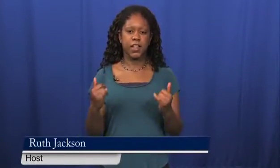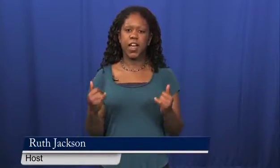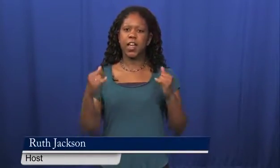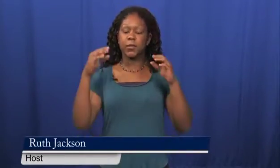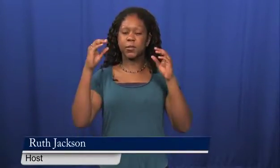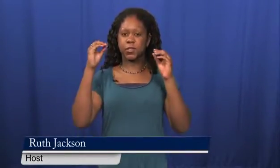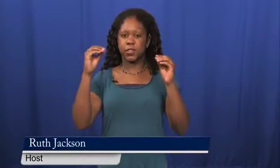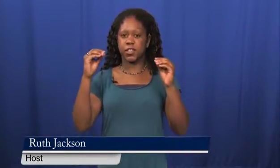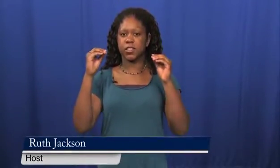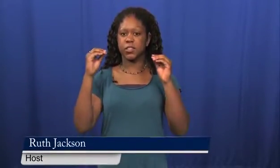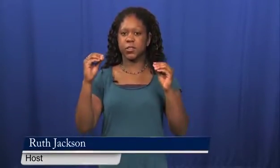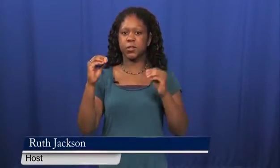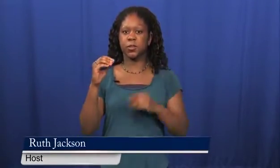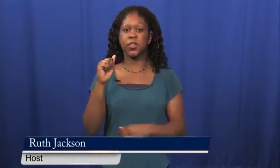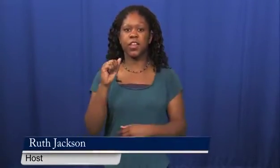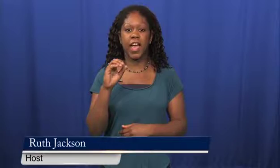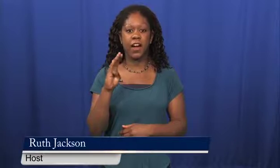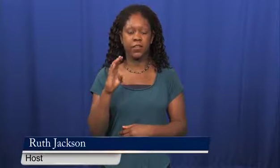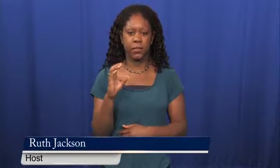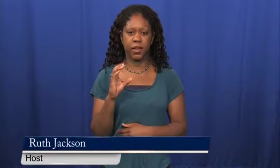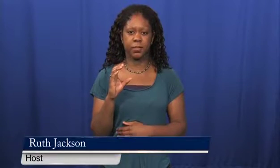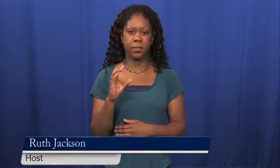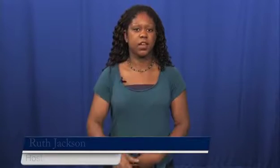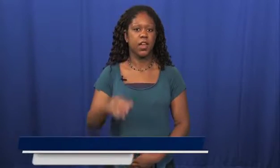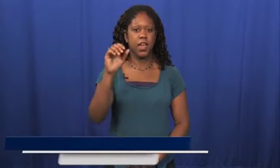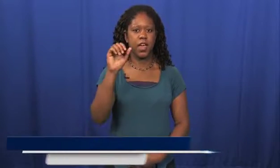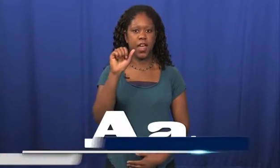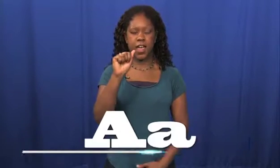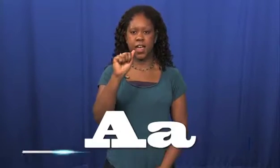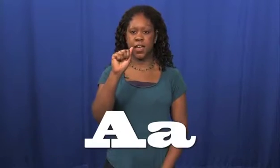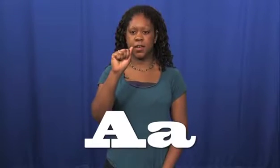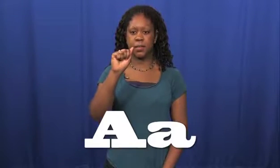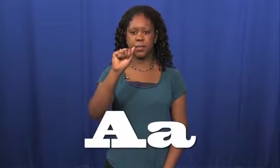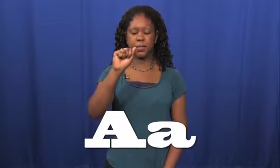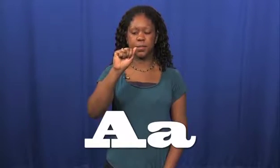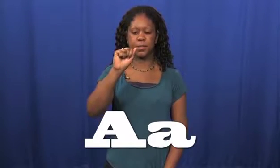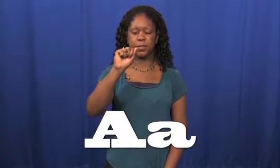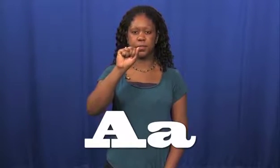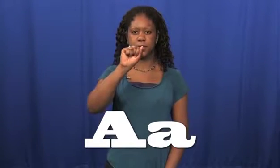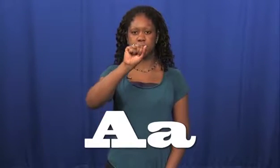Today I'm going to teach you the alphabet. A,